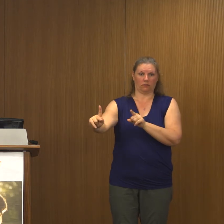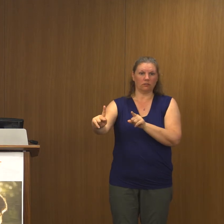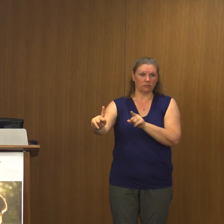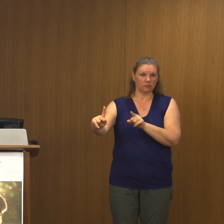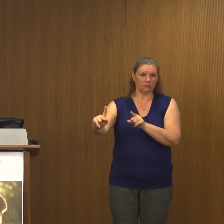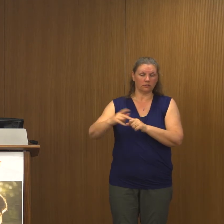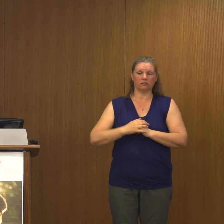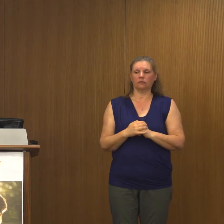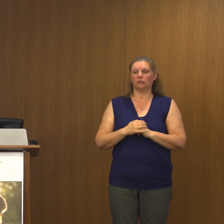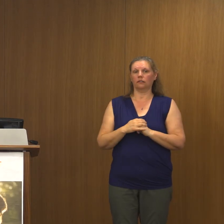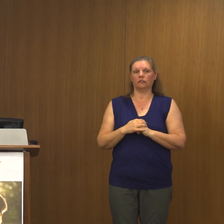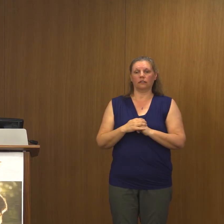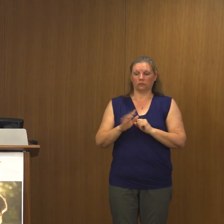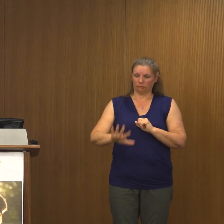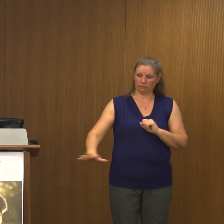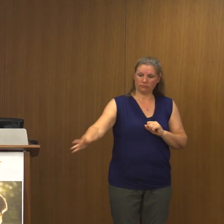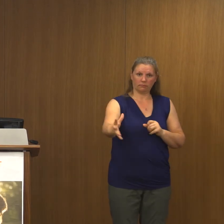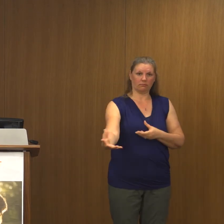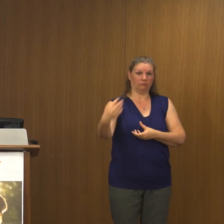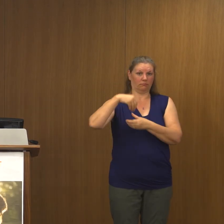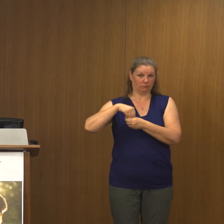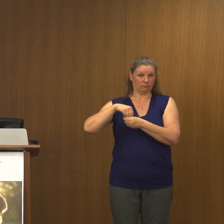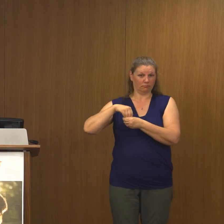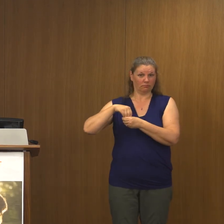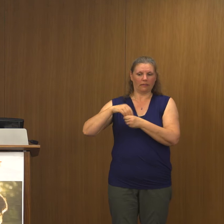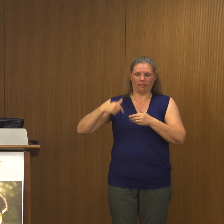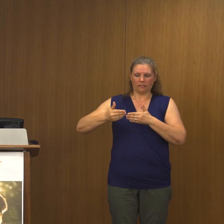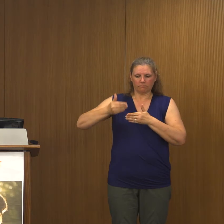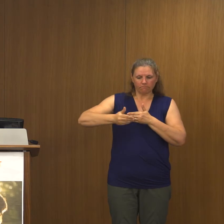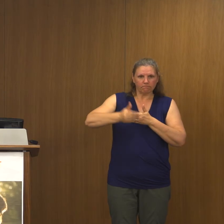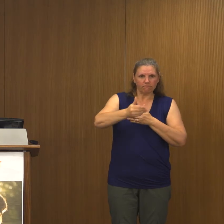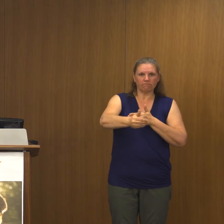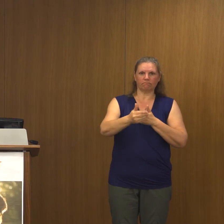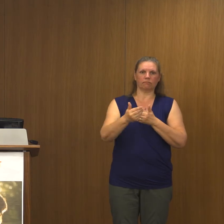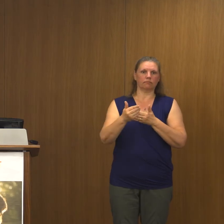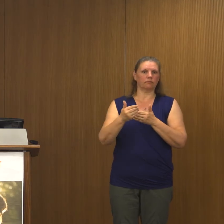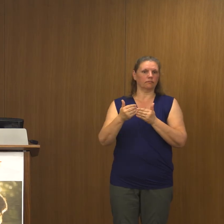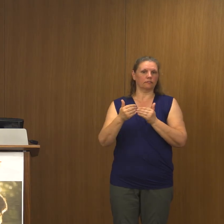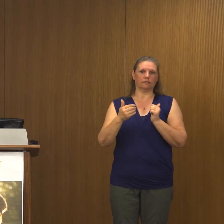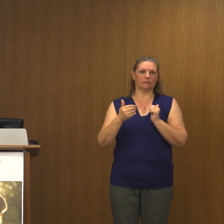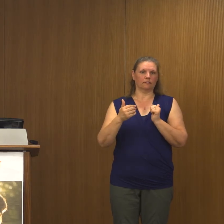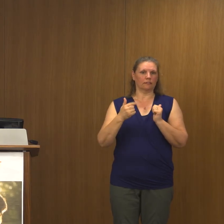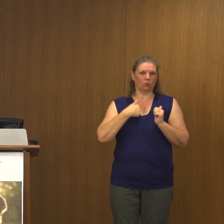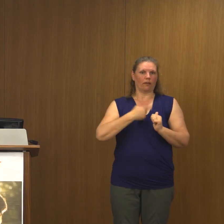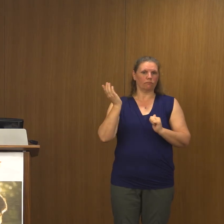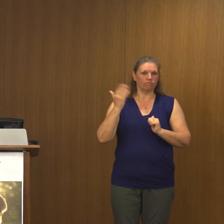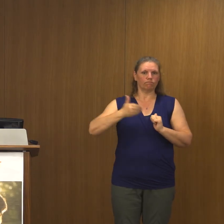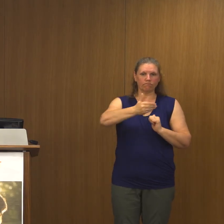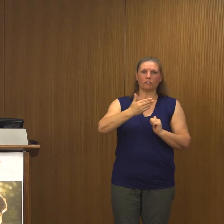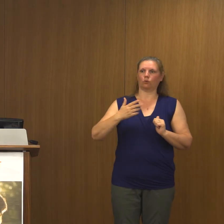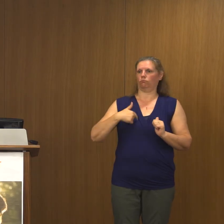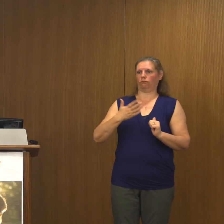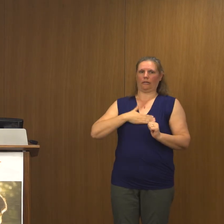this is part of a series of successful attempts, and very glad that we have been able to develop